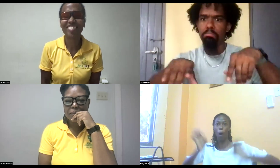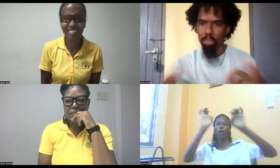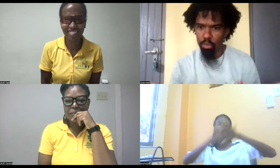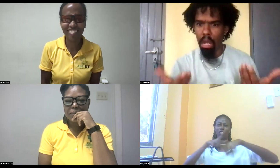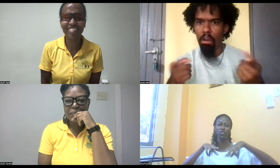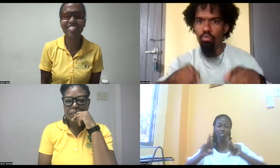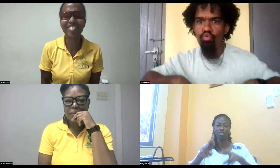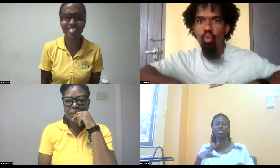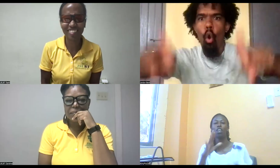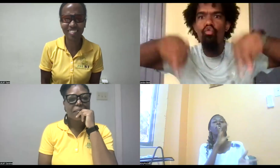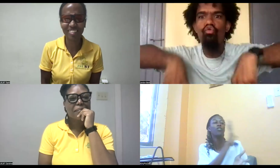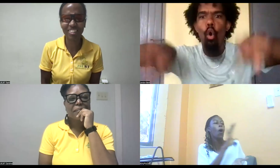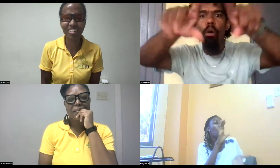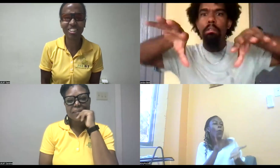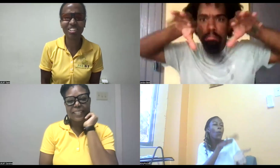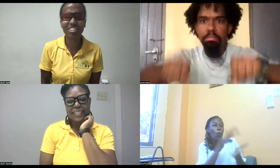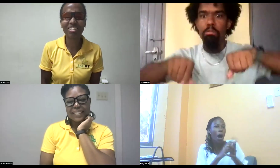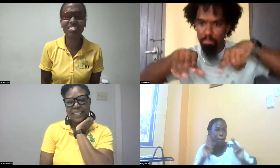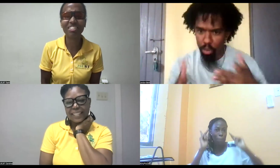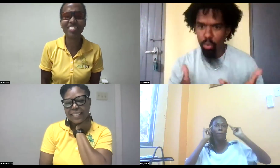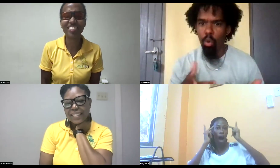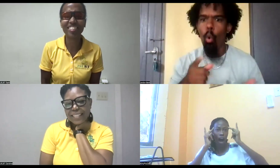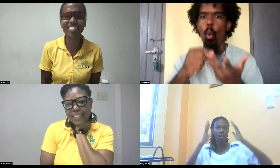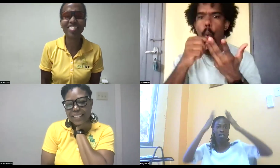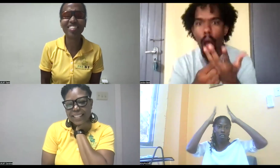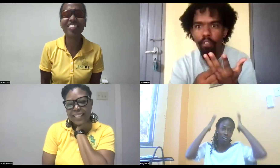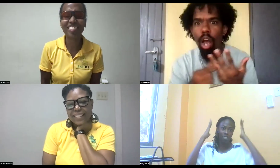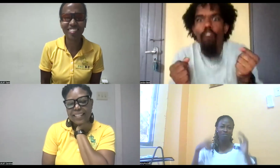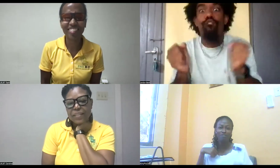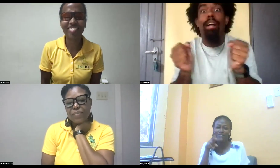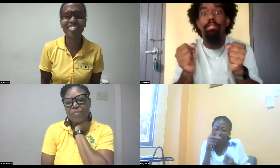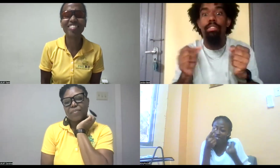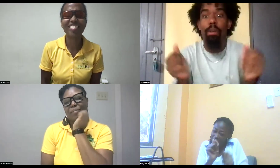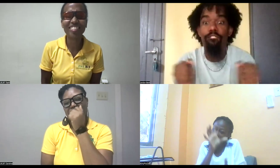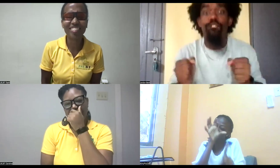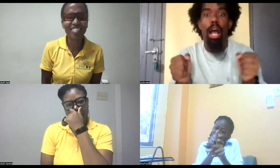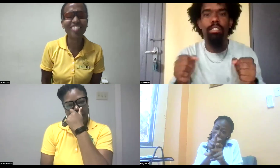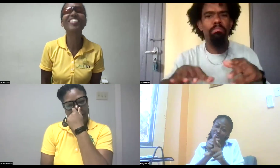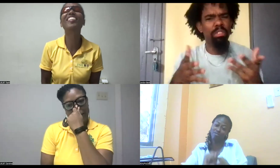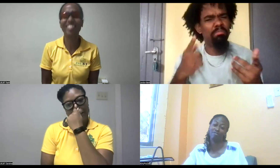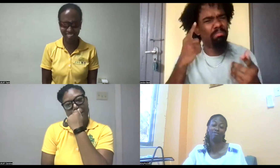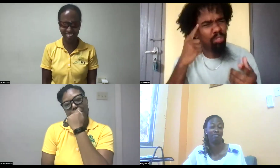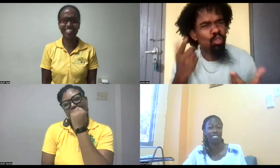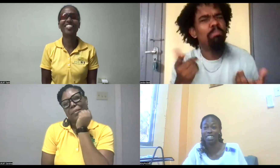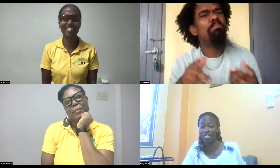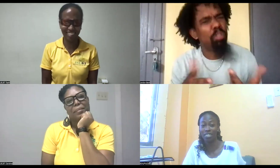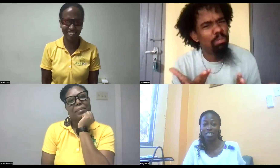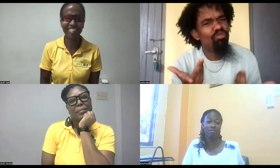road, some emergency on the road, and then the wife panicked. And I was just trying